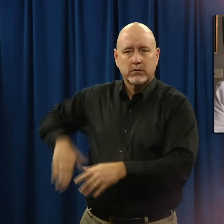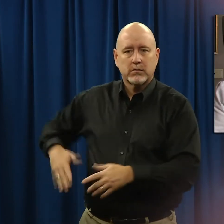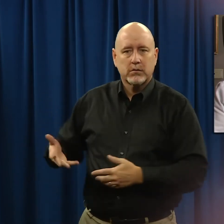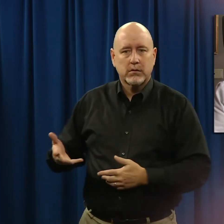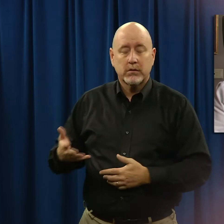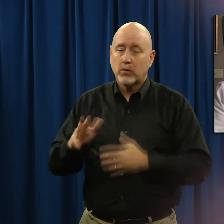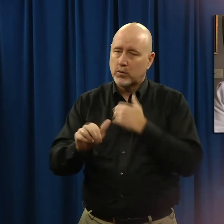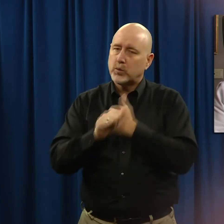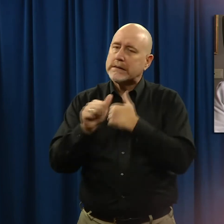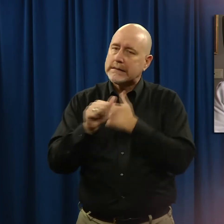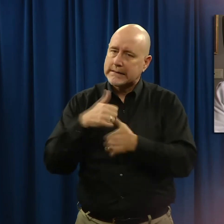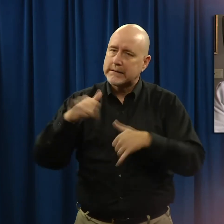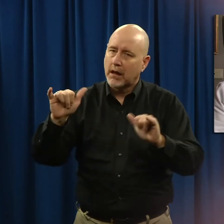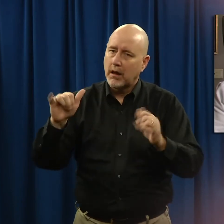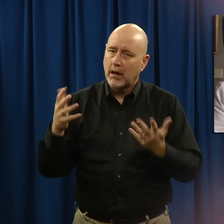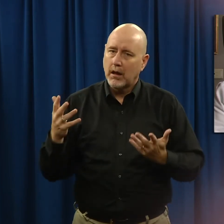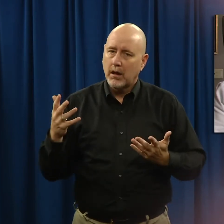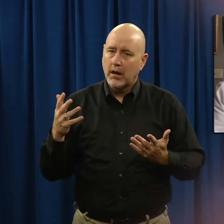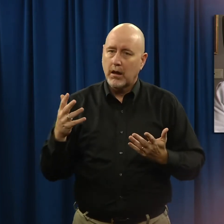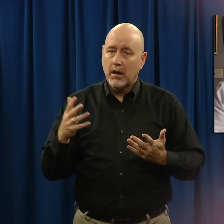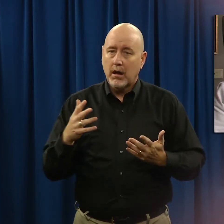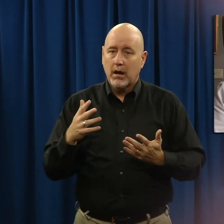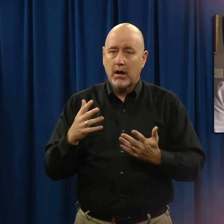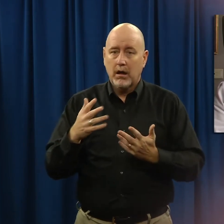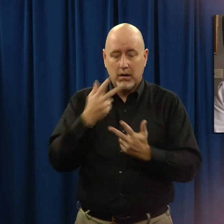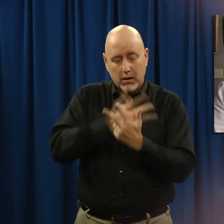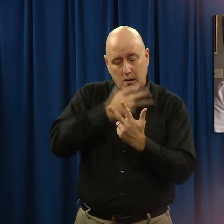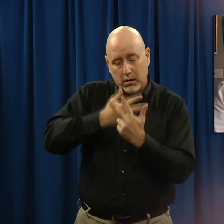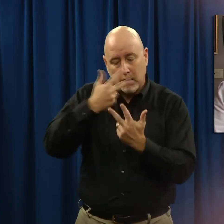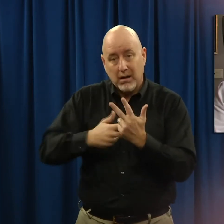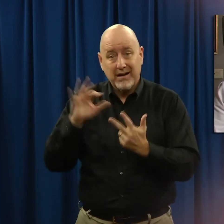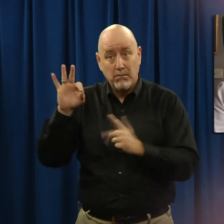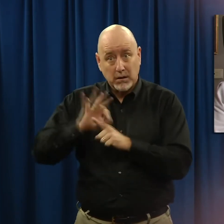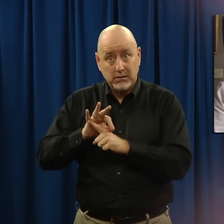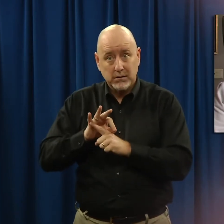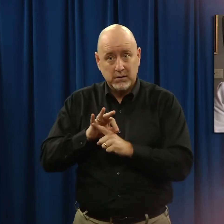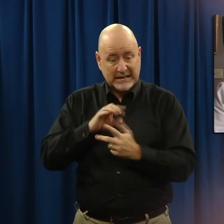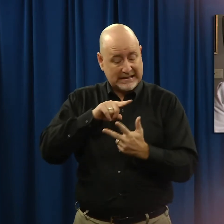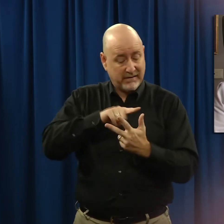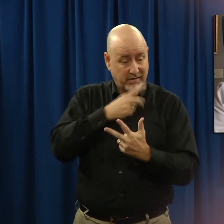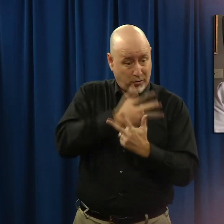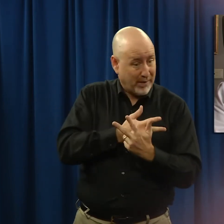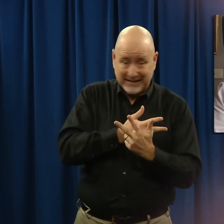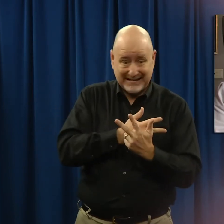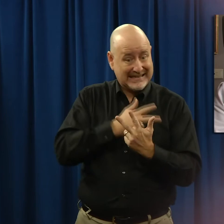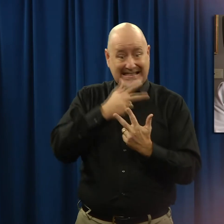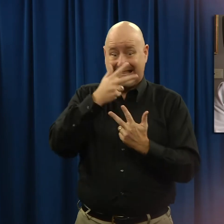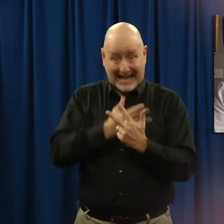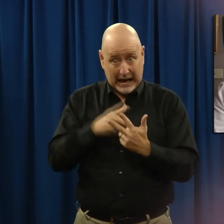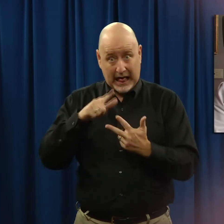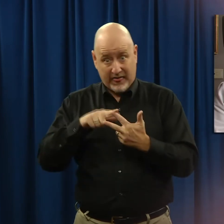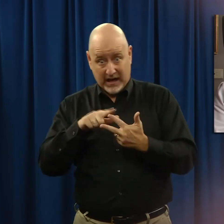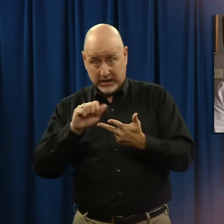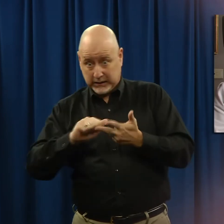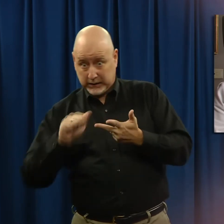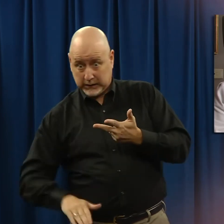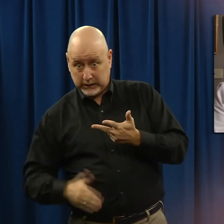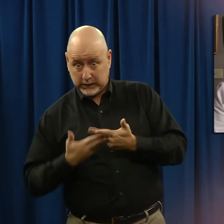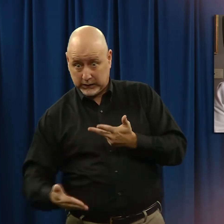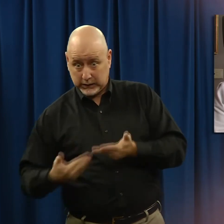still a risky procedure, especially in late-term abortions. You know, when you get past the second trimester of pregnancy, you're looking at a